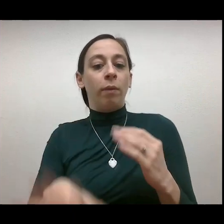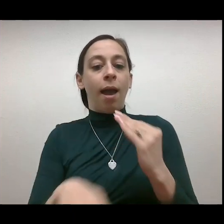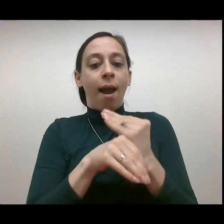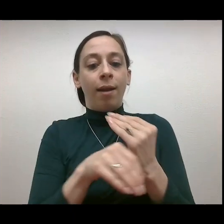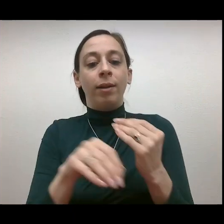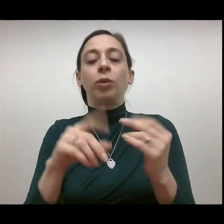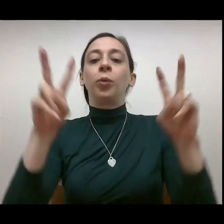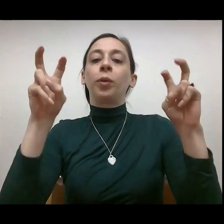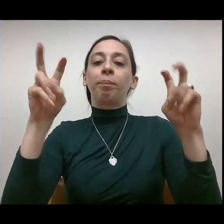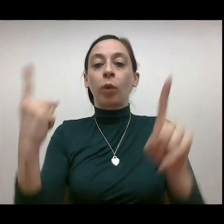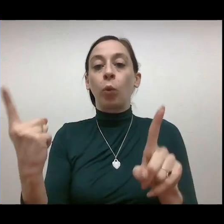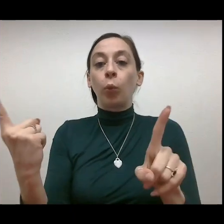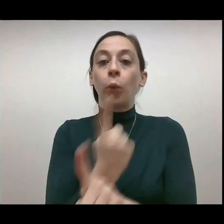be added to the regular order of business.